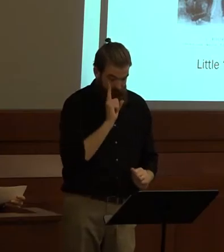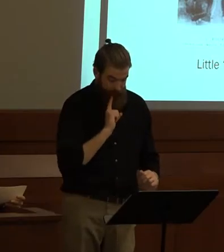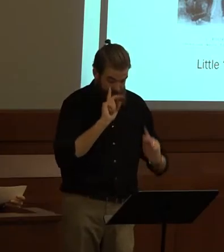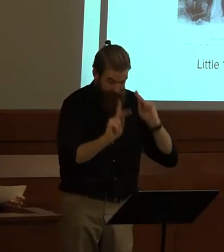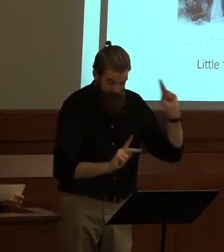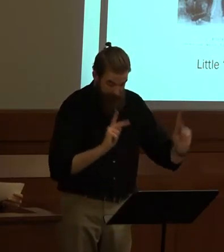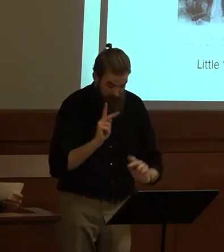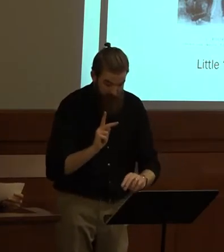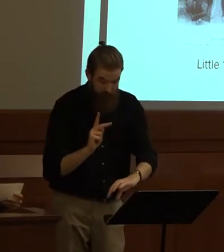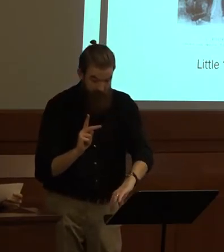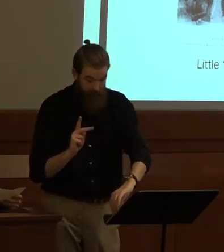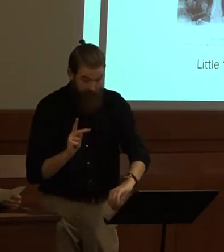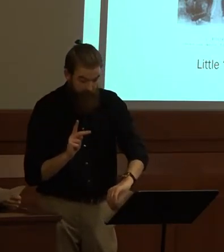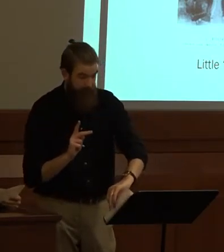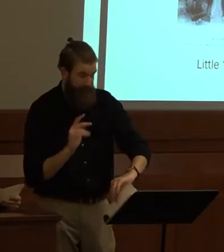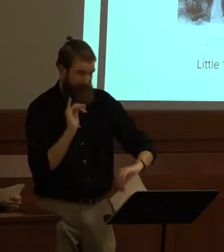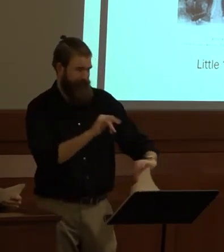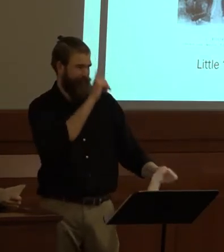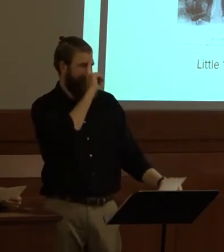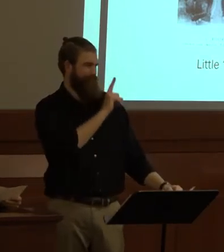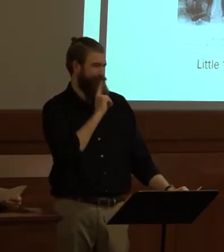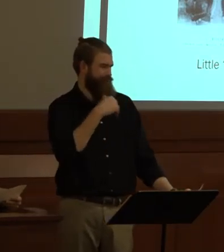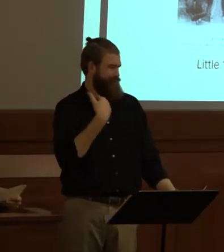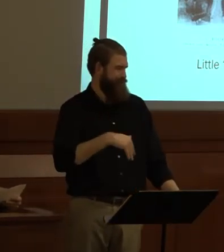in the natural manner of deaf signers today,